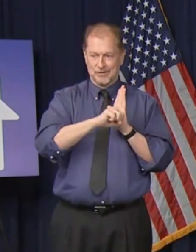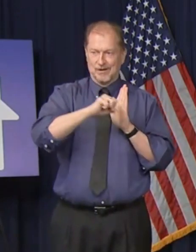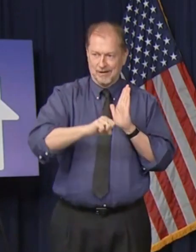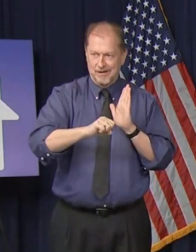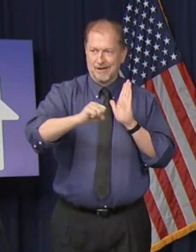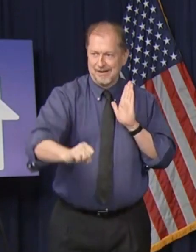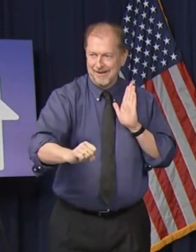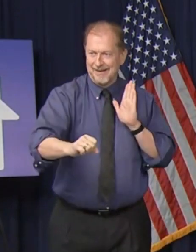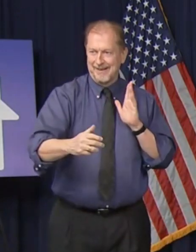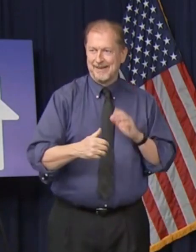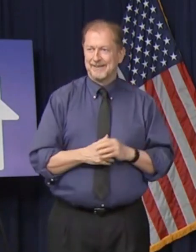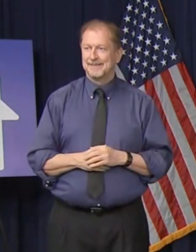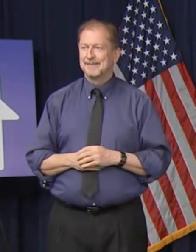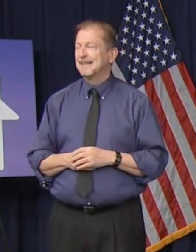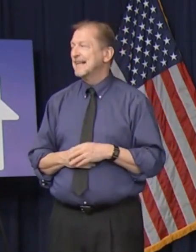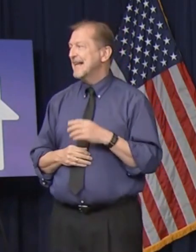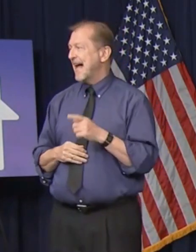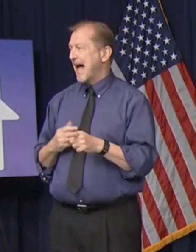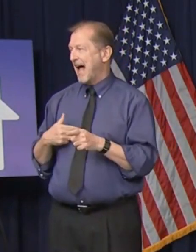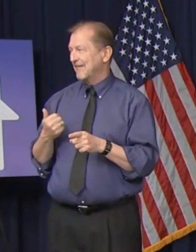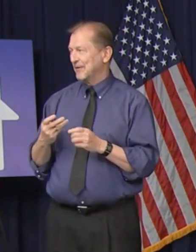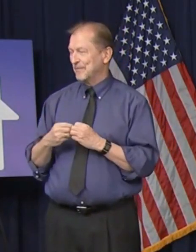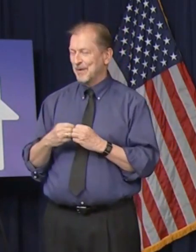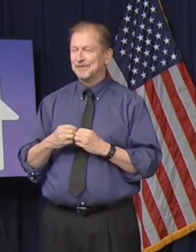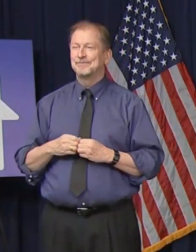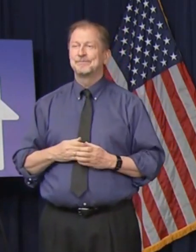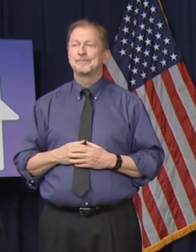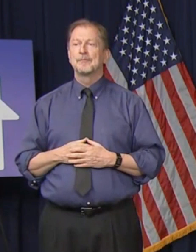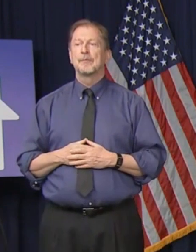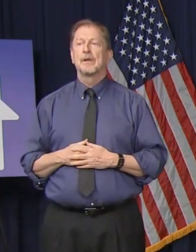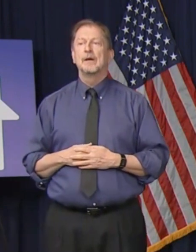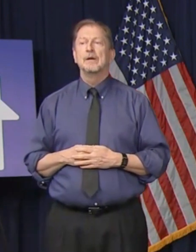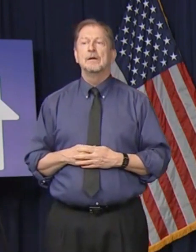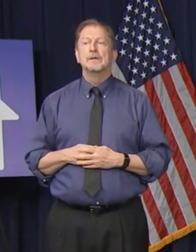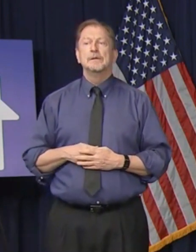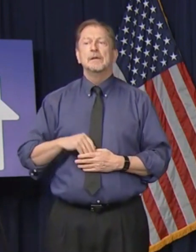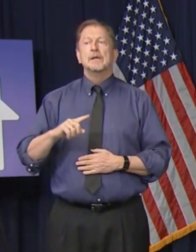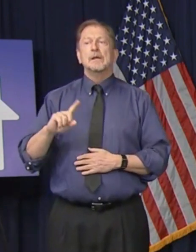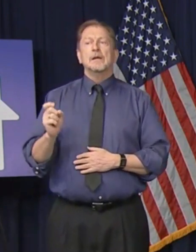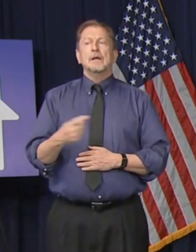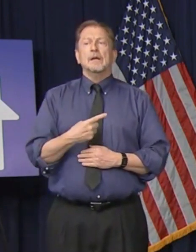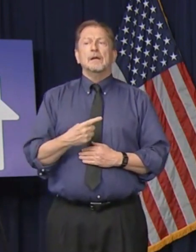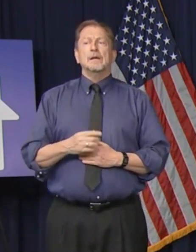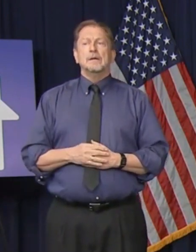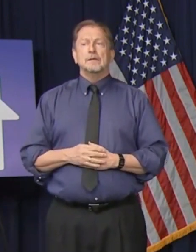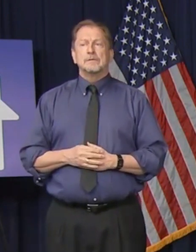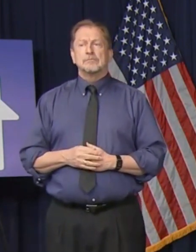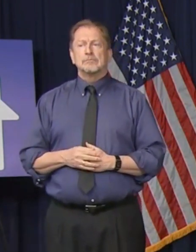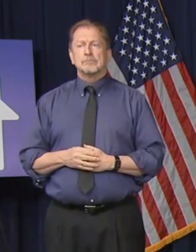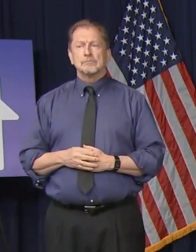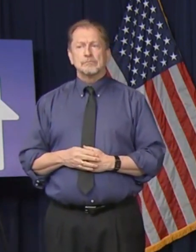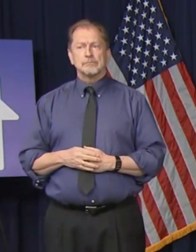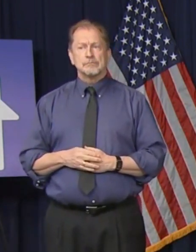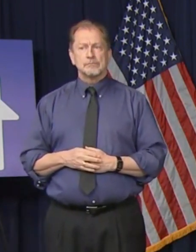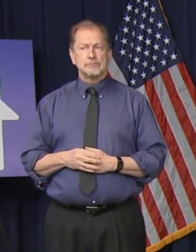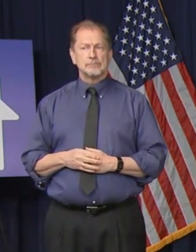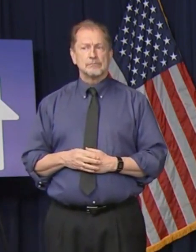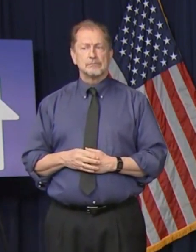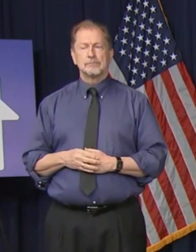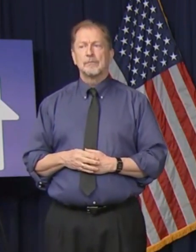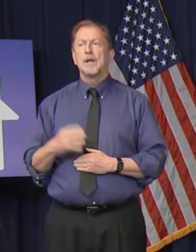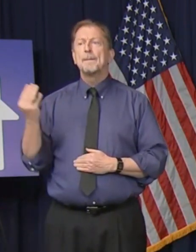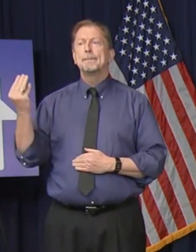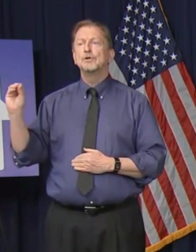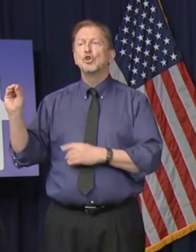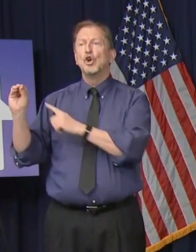changed. I only have 3 more. Okay. There've been a lot of emails here. Mark Maxwell from WCIA. Missouri's governor has said that